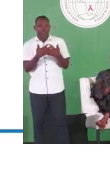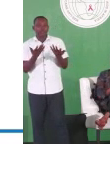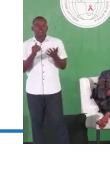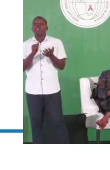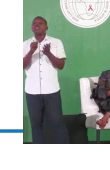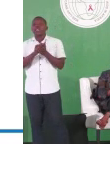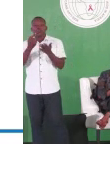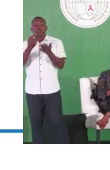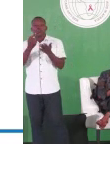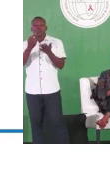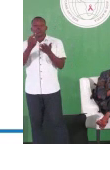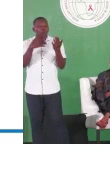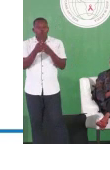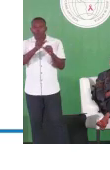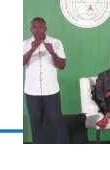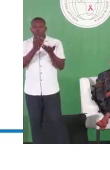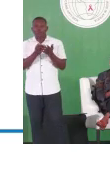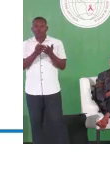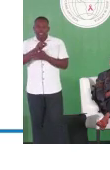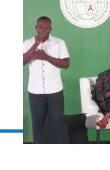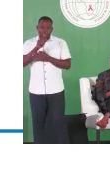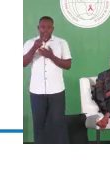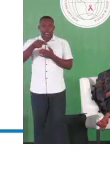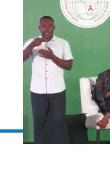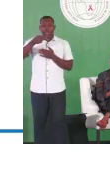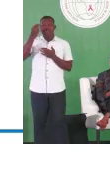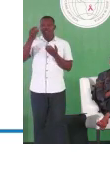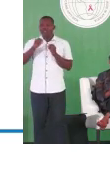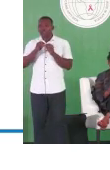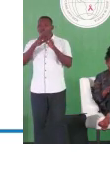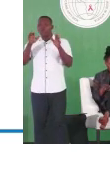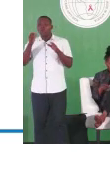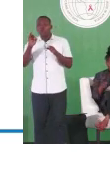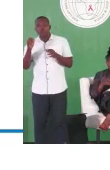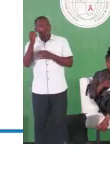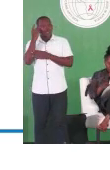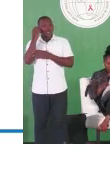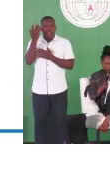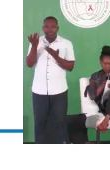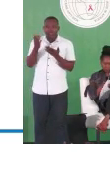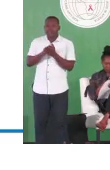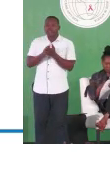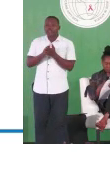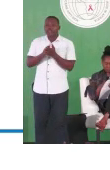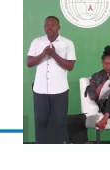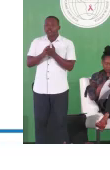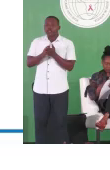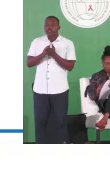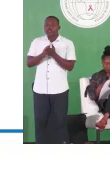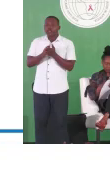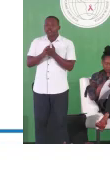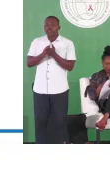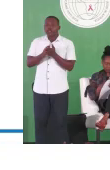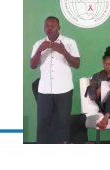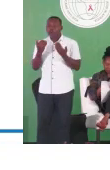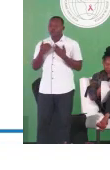all about. And it needs high coverage of comprehensive antenatal services. This is to